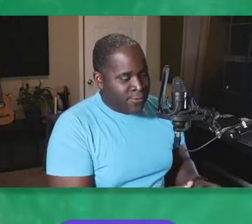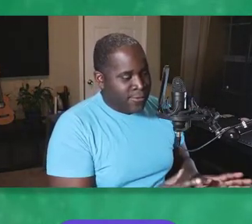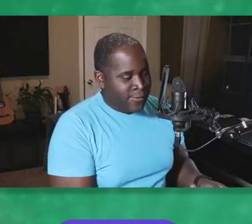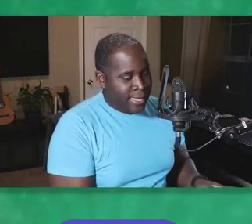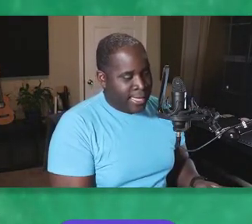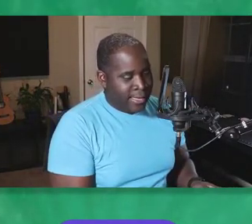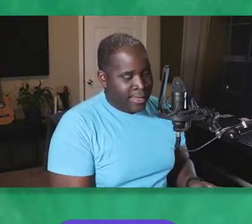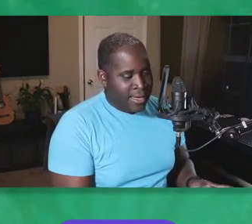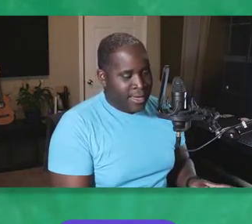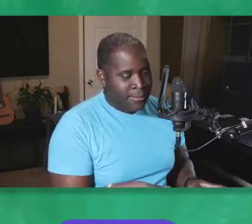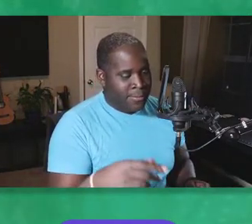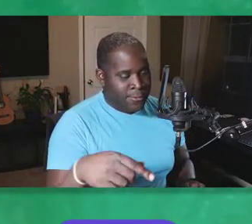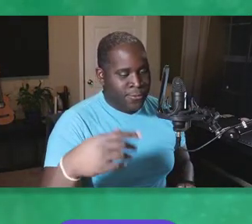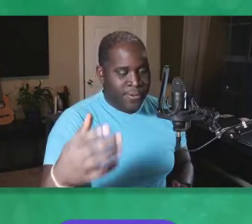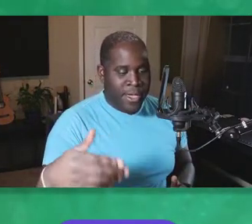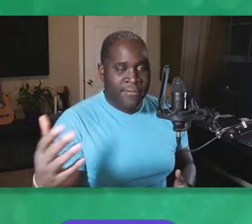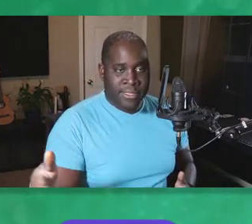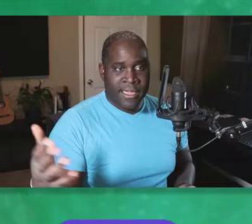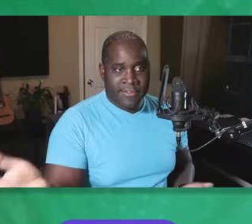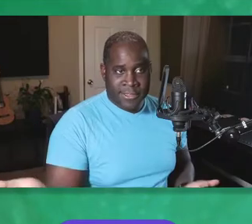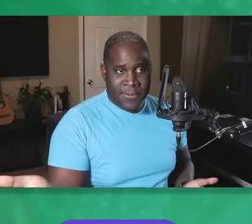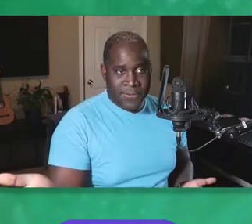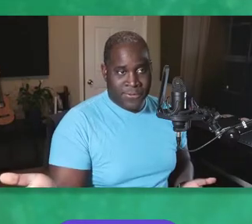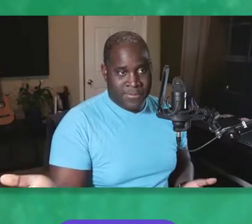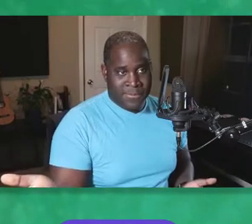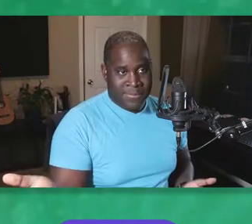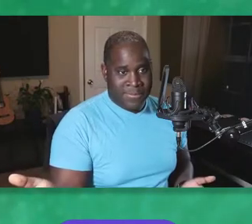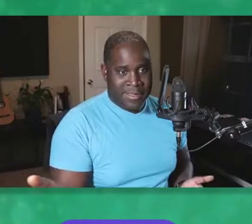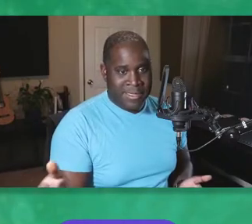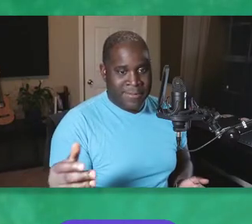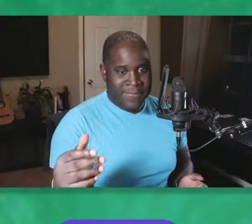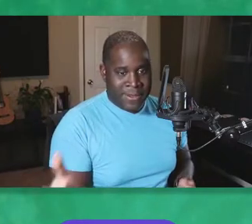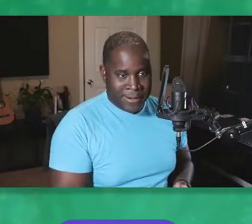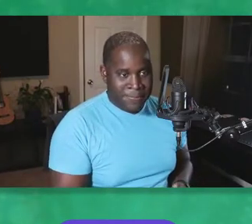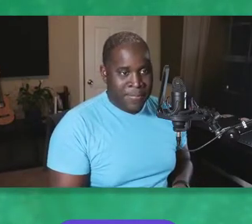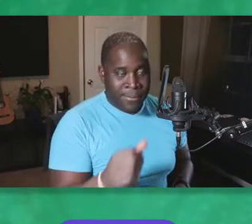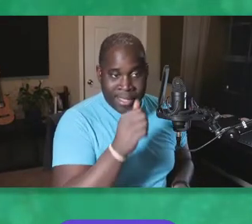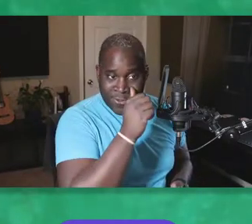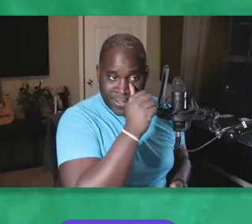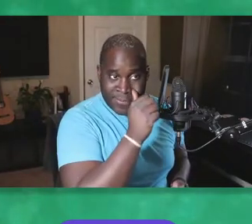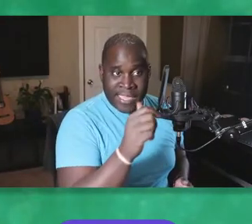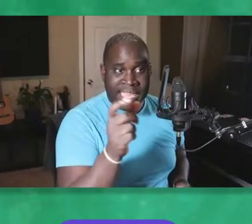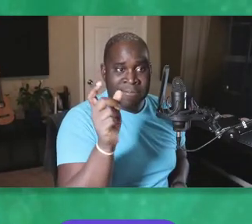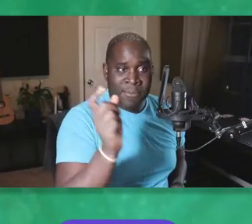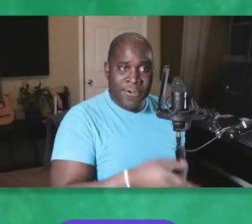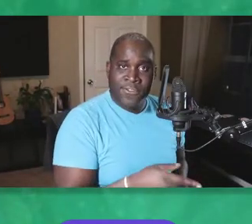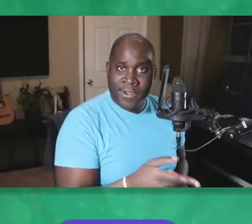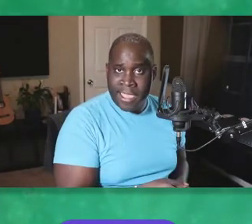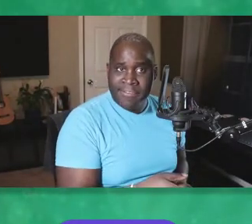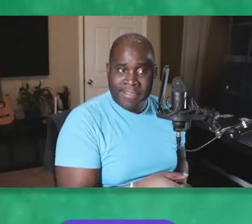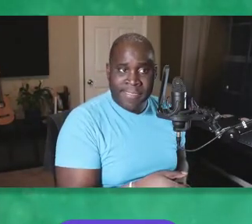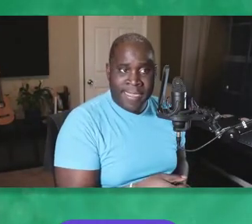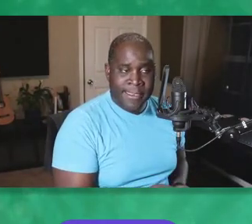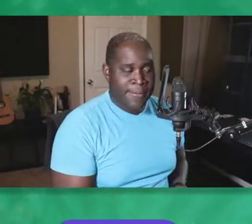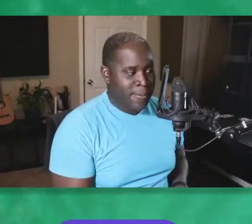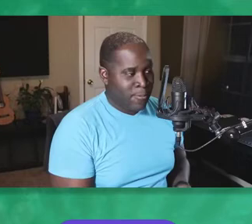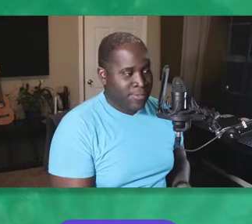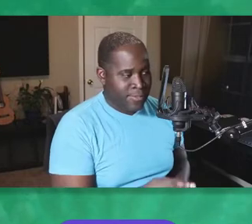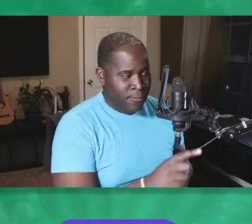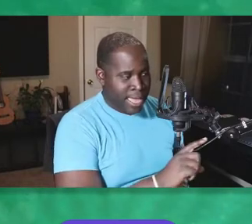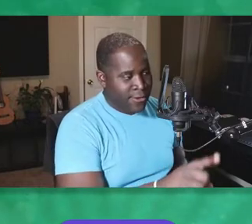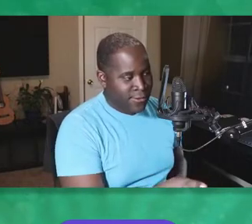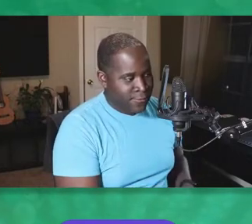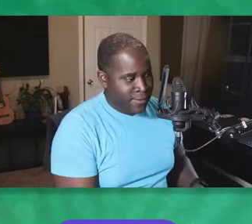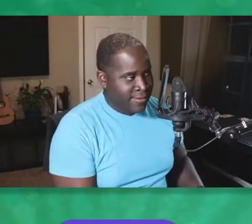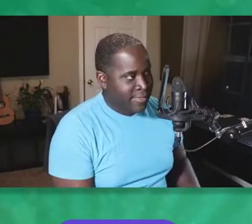Captain Ginger is saying, those are some awfully nice clothes, Viren. But she's being even more sarcastic than that with